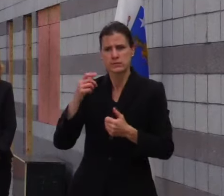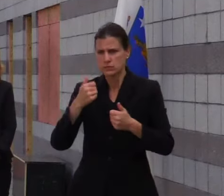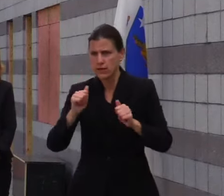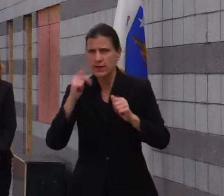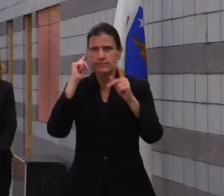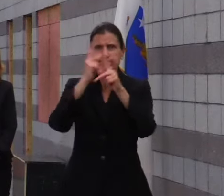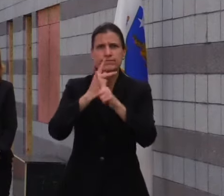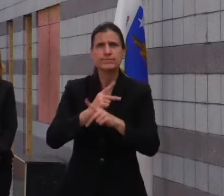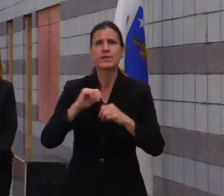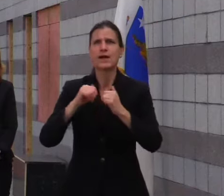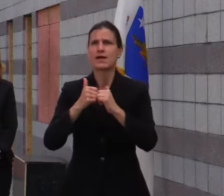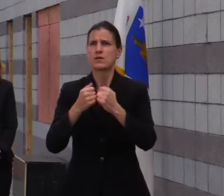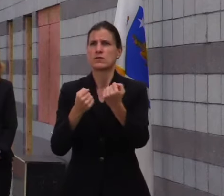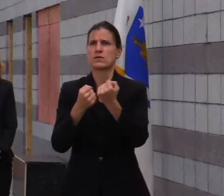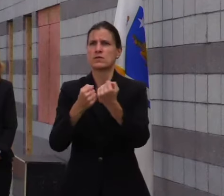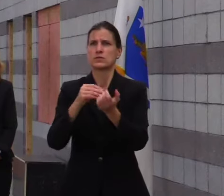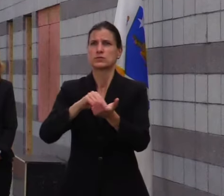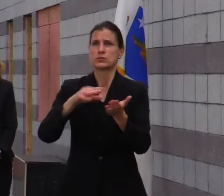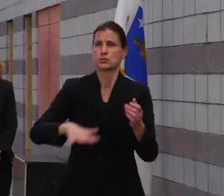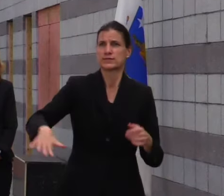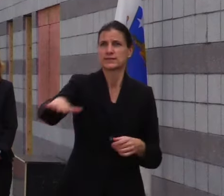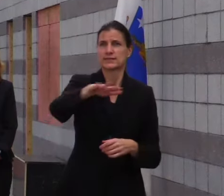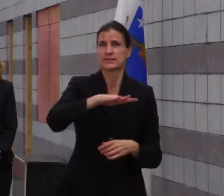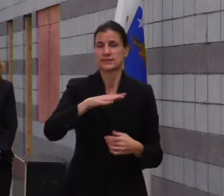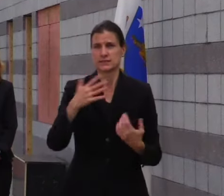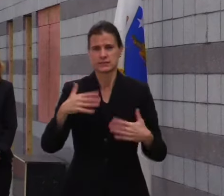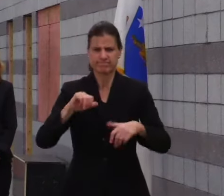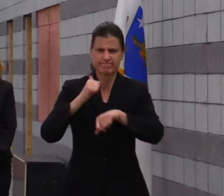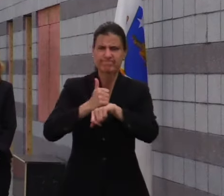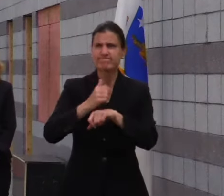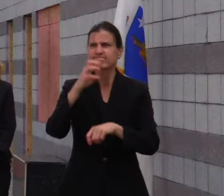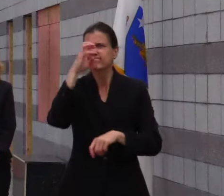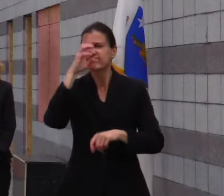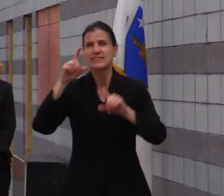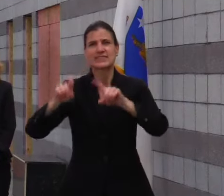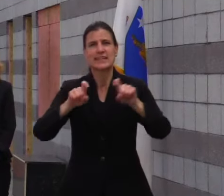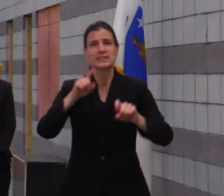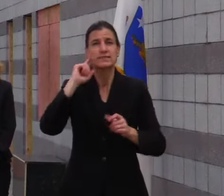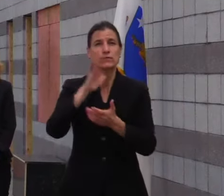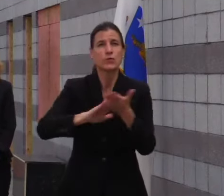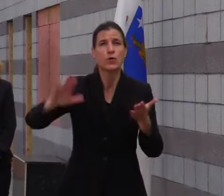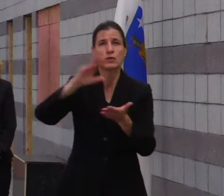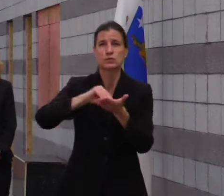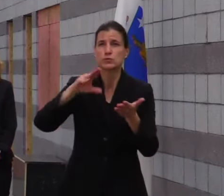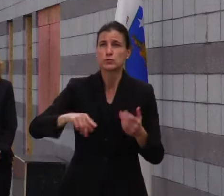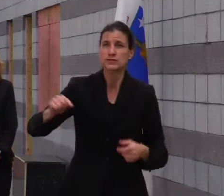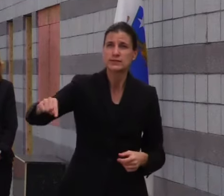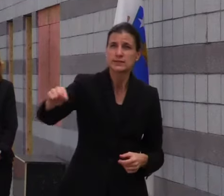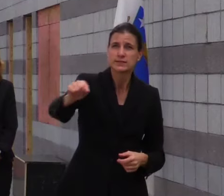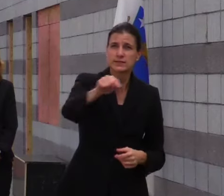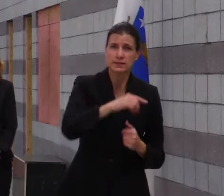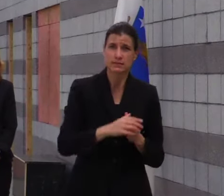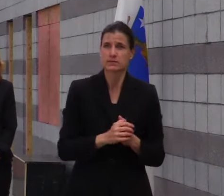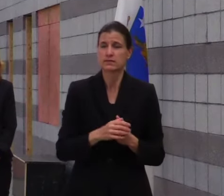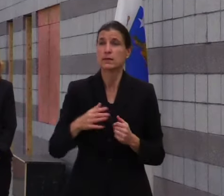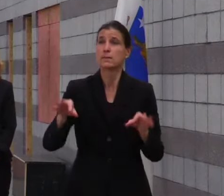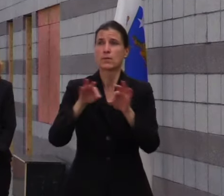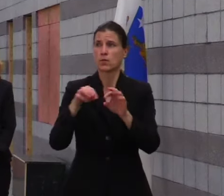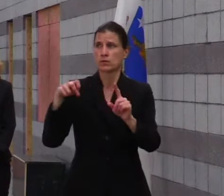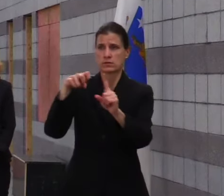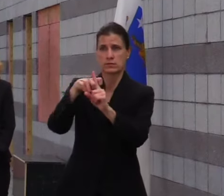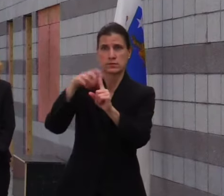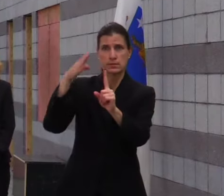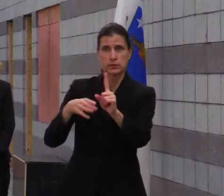an extensive testing program, and that added testing has certainly helped us identify quickly additional cases